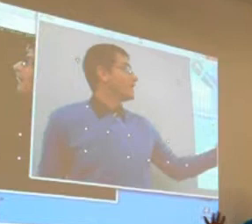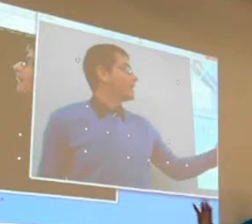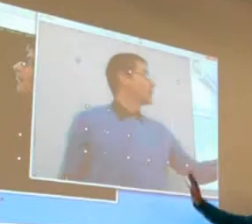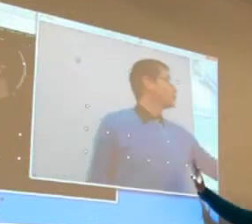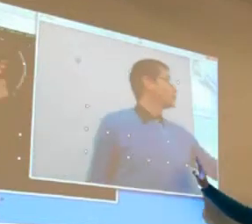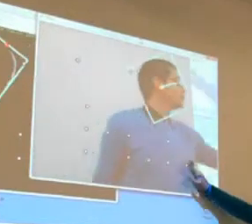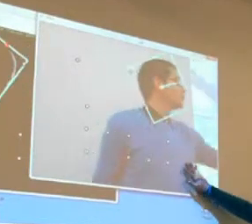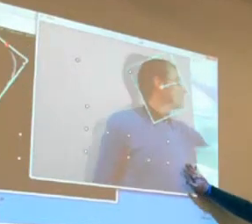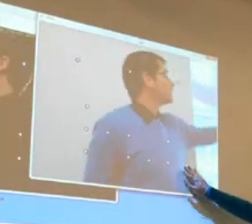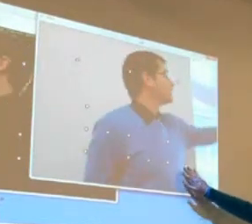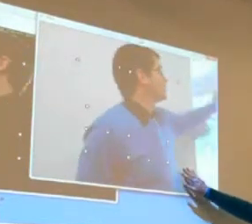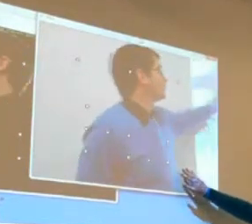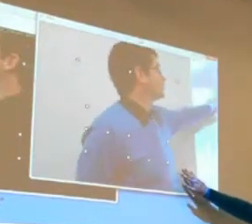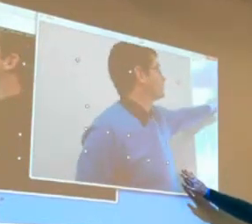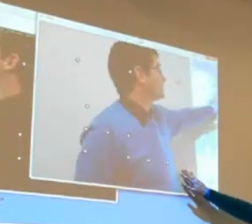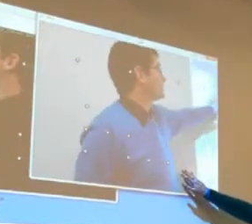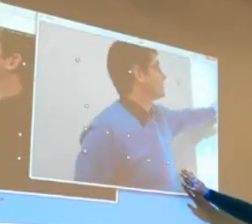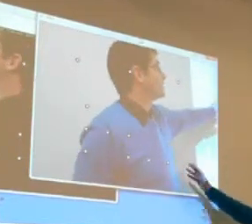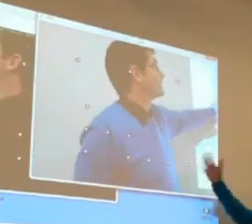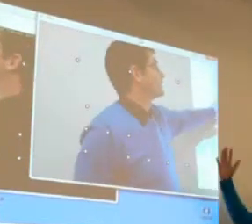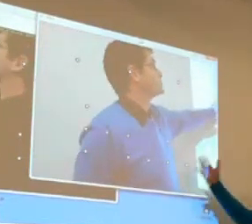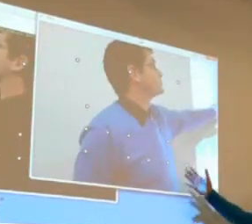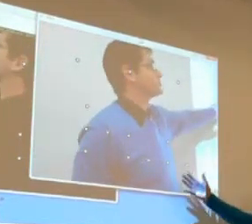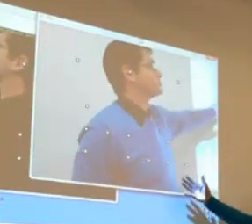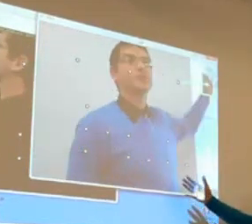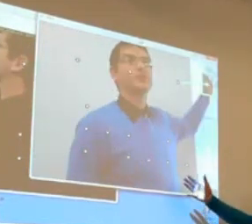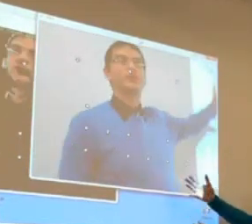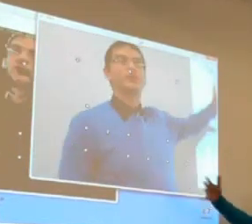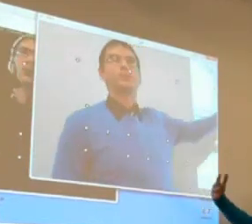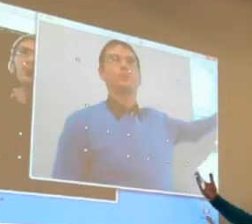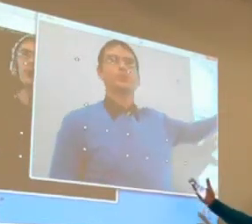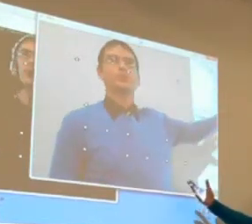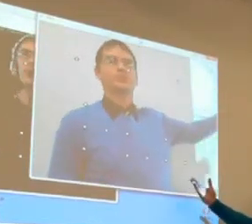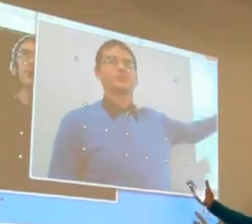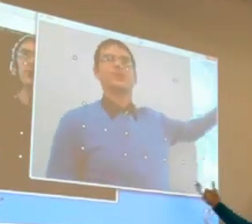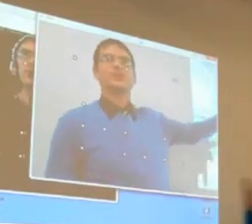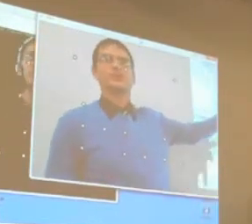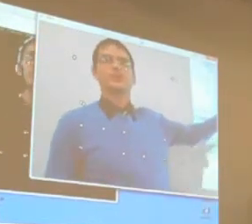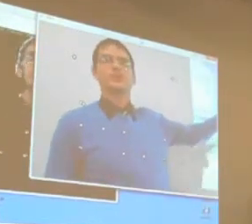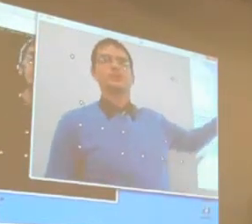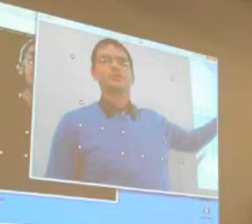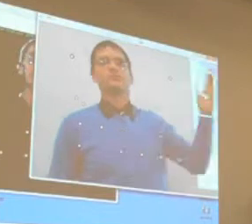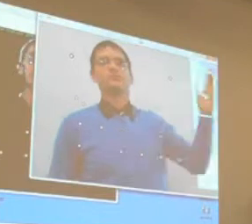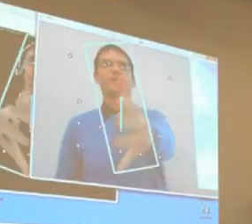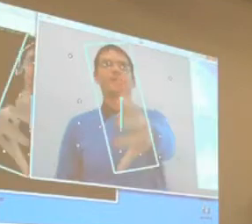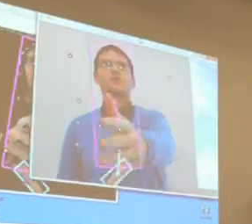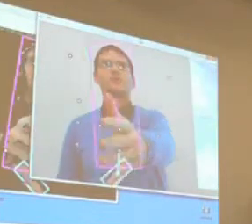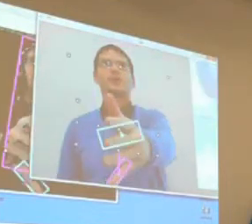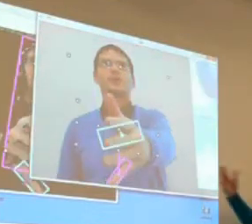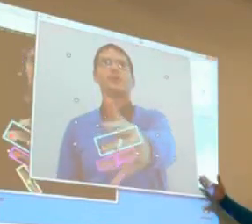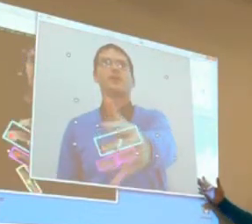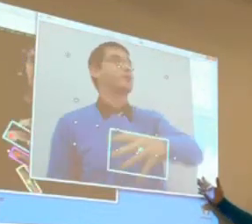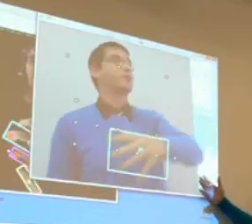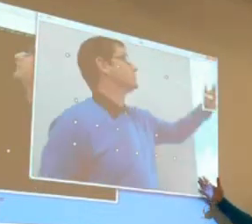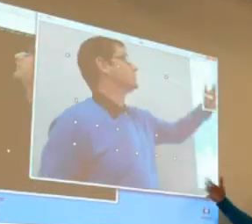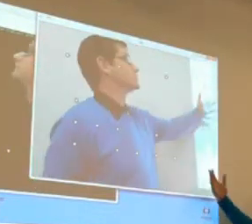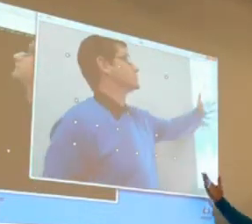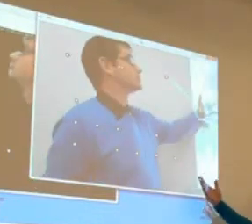on the top right here that's just the video window that's a fairly typical this is what the camera's picking up this is what the